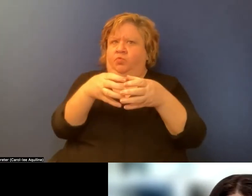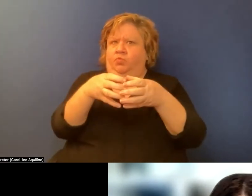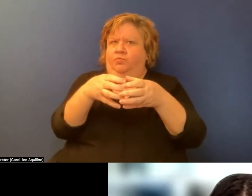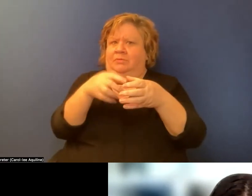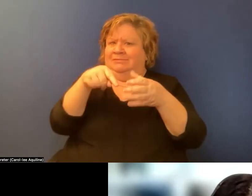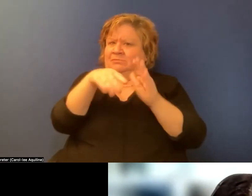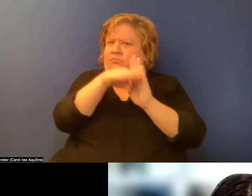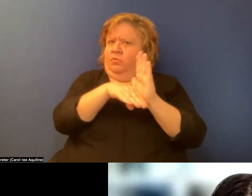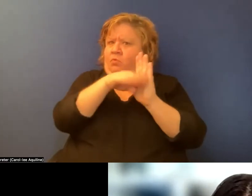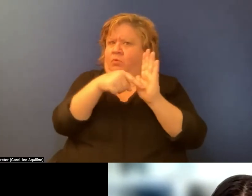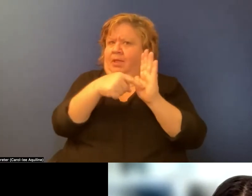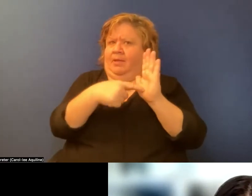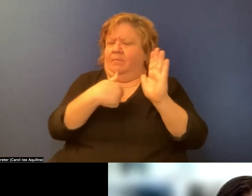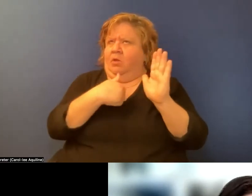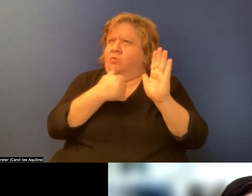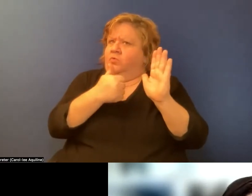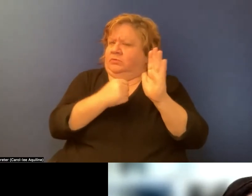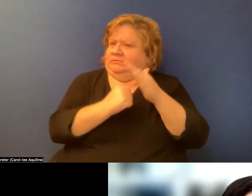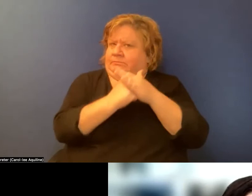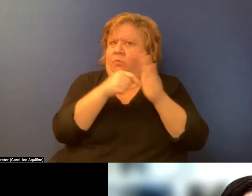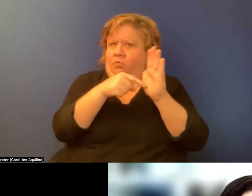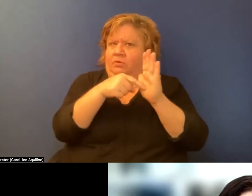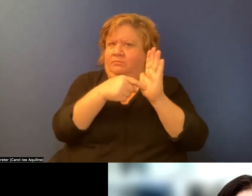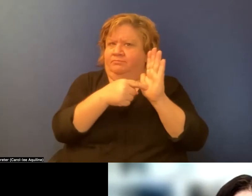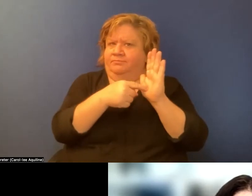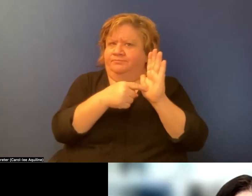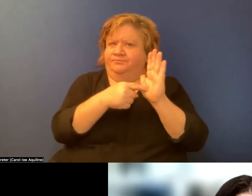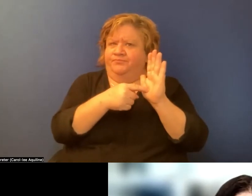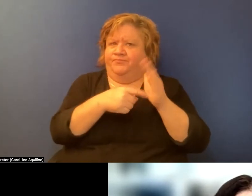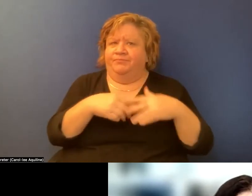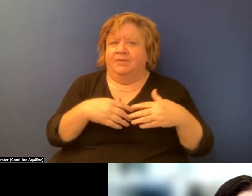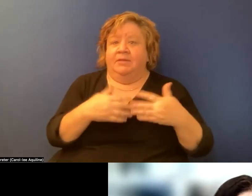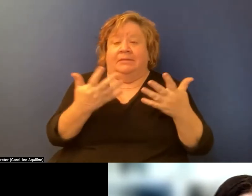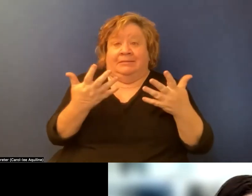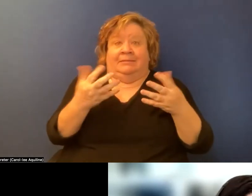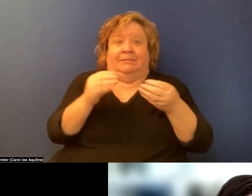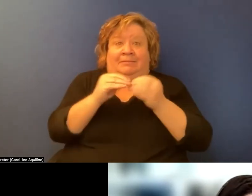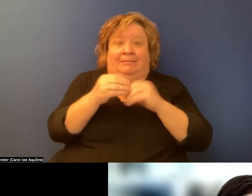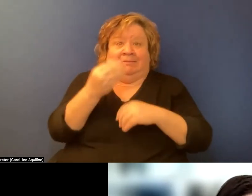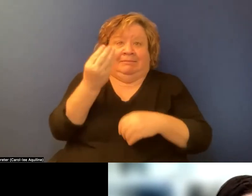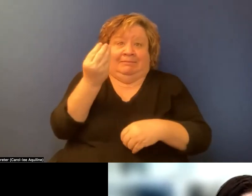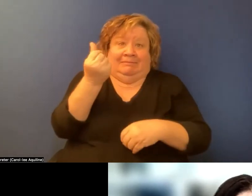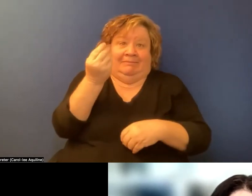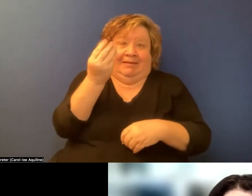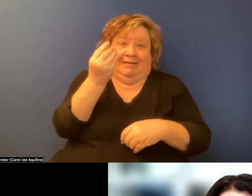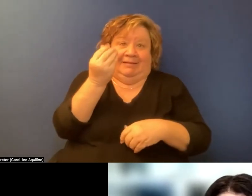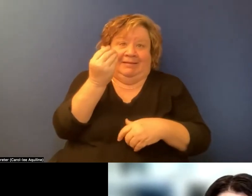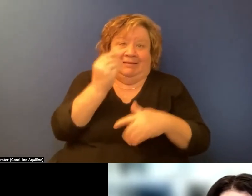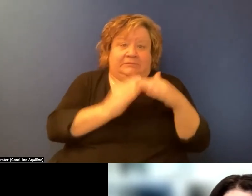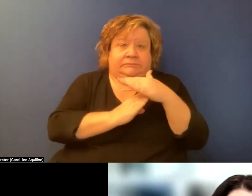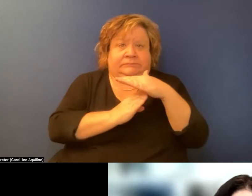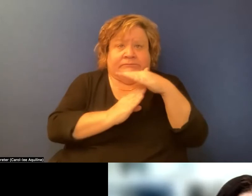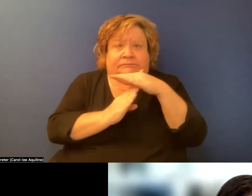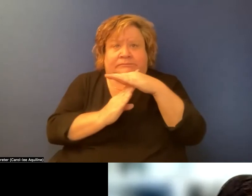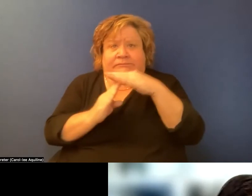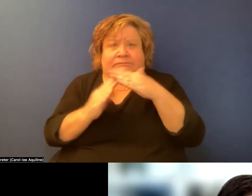Organizations, I know the issue of financing has come up. Organizations can apply for the Canada Fund for Local Initiatives to fund